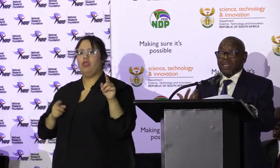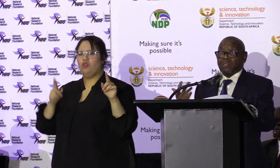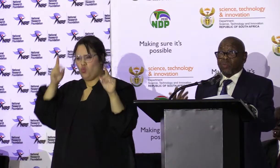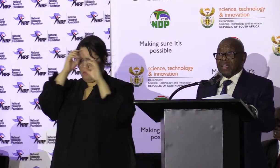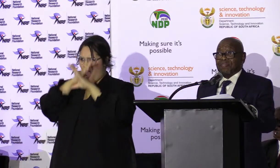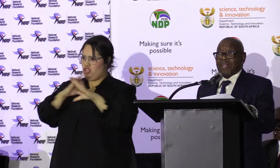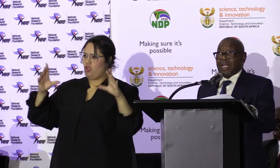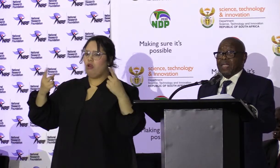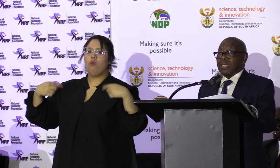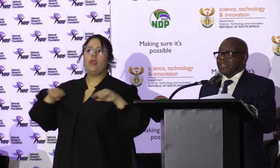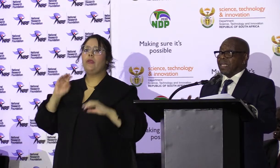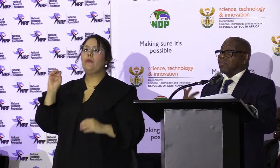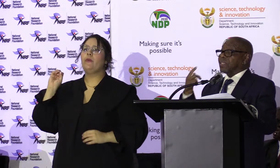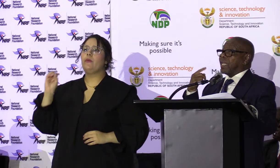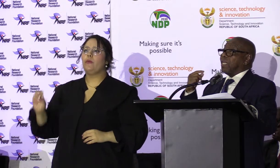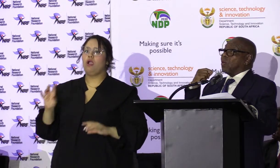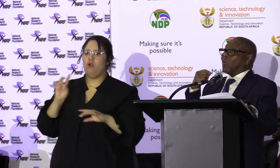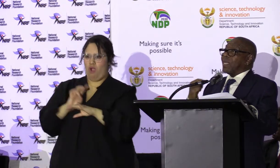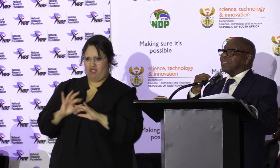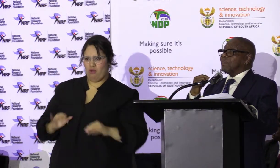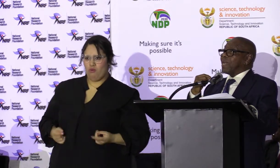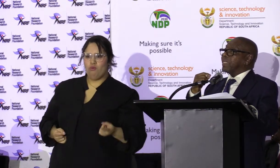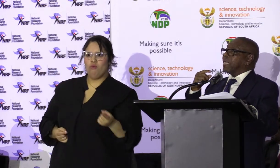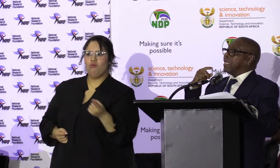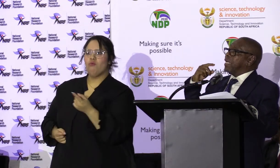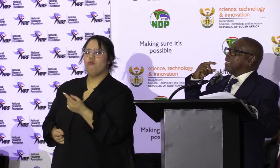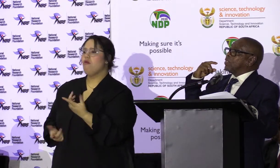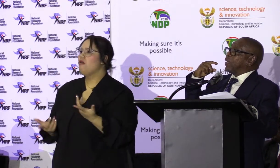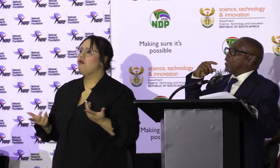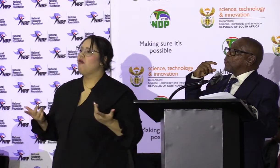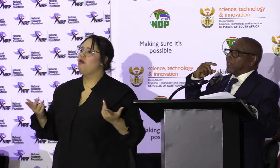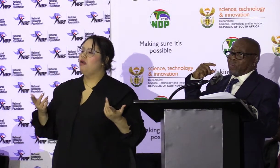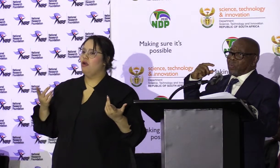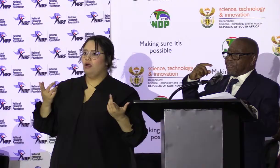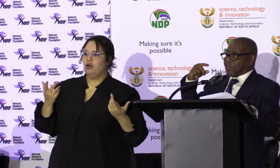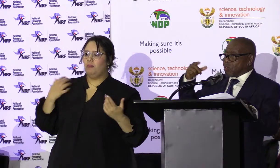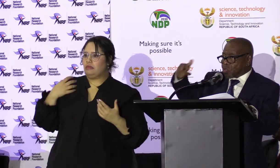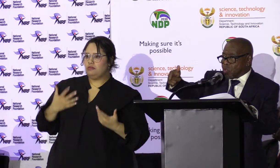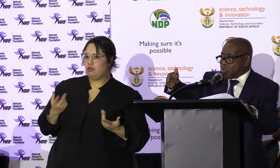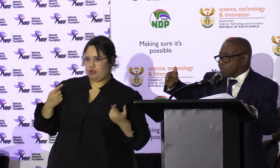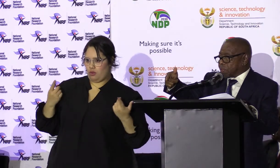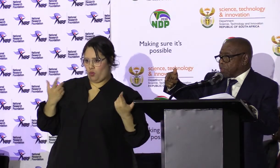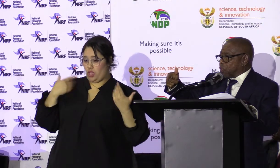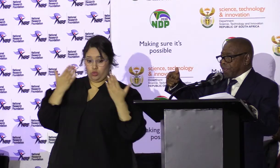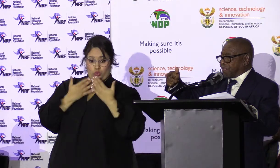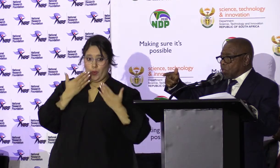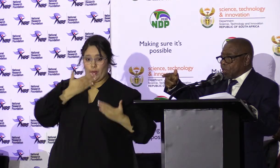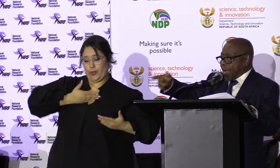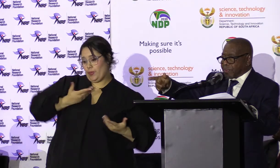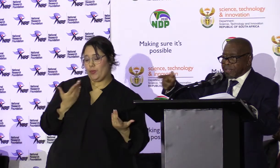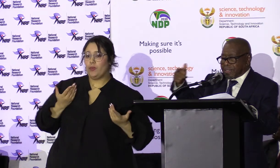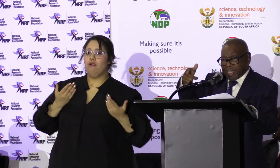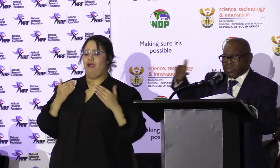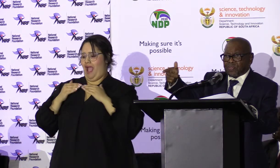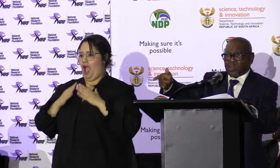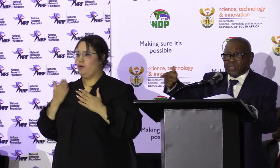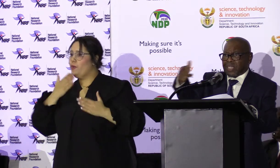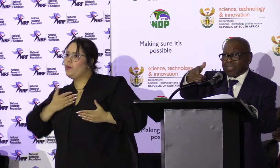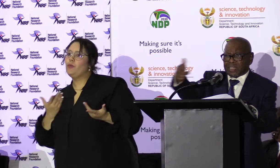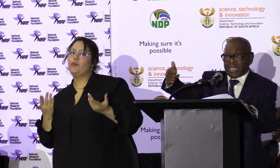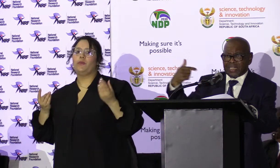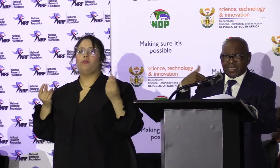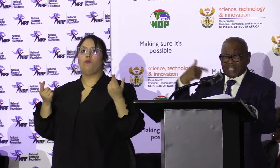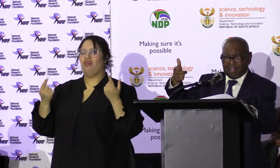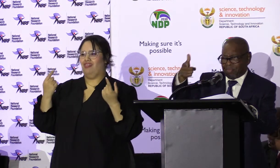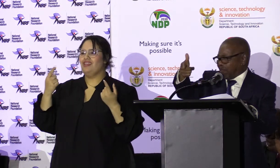imagine us without Wi-Fi? Then you say, well, Nzimande, we have no schools, we have no houses. Yes, of